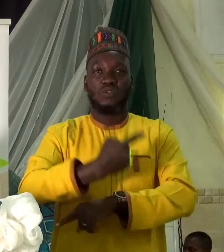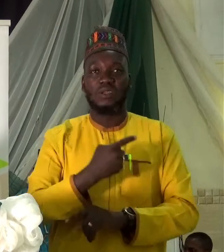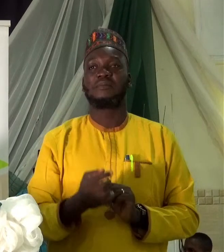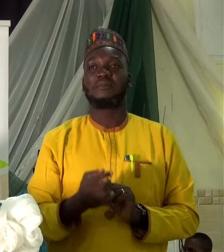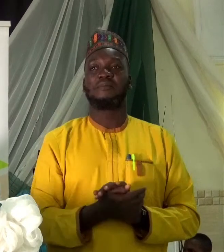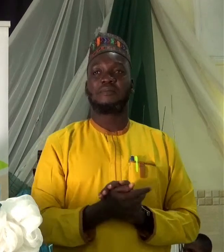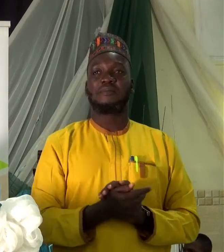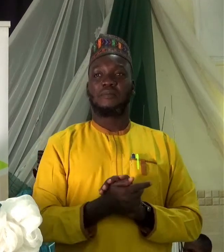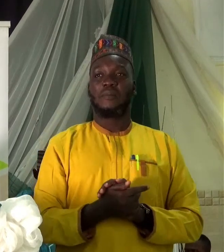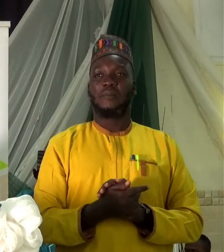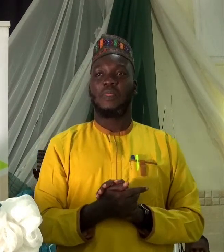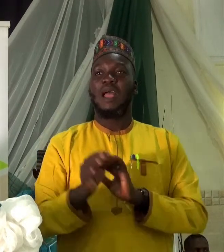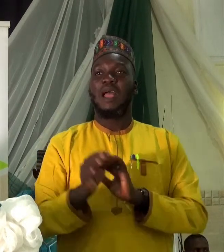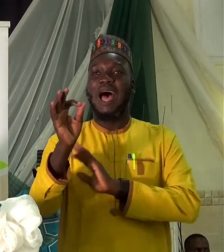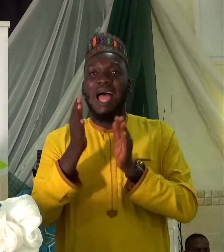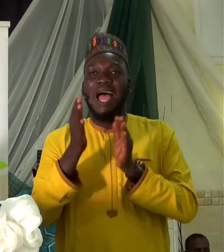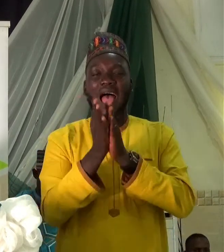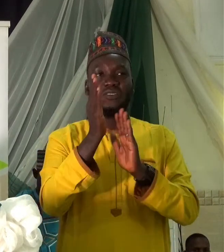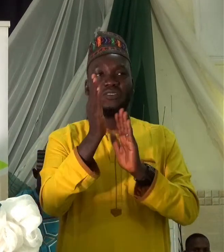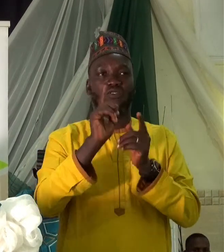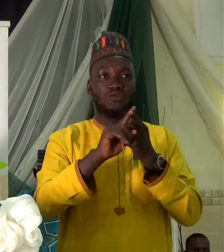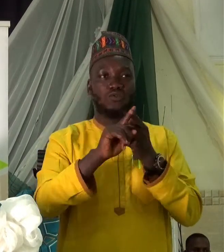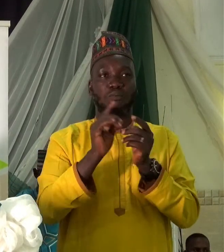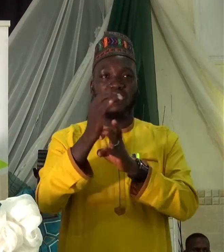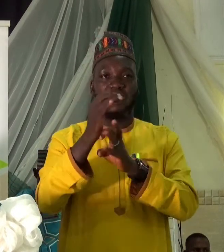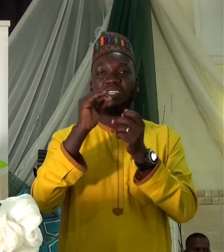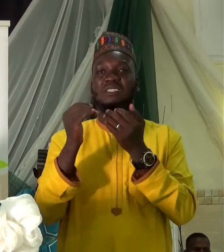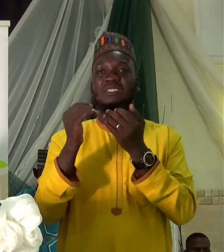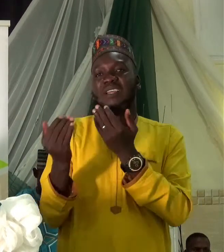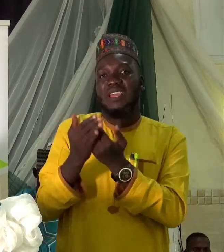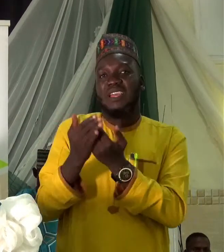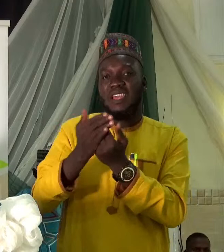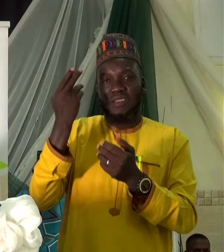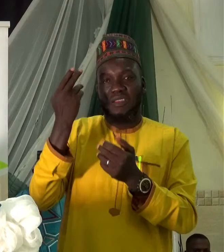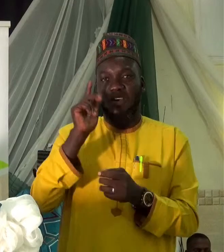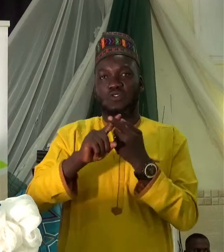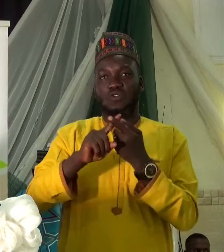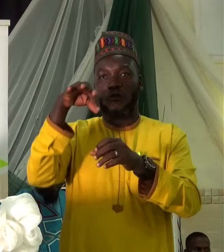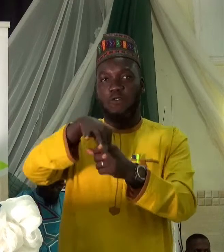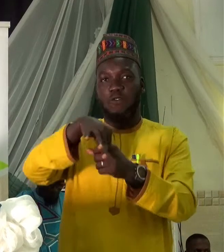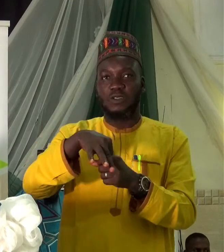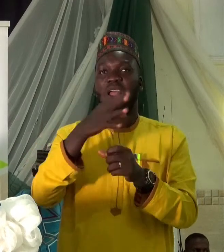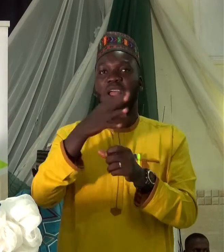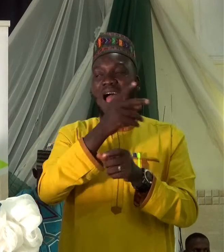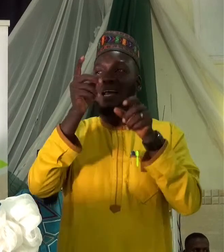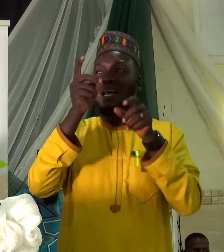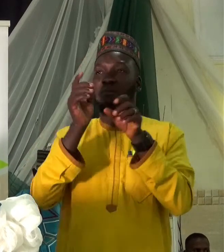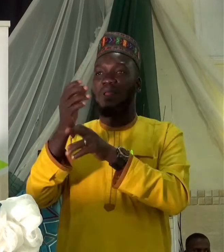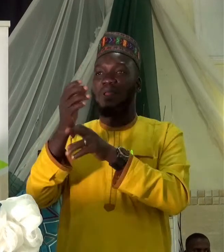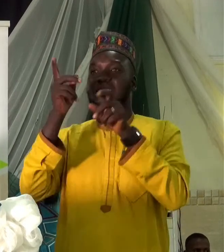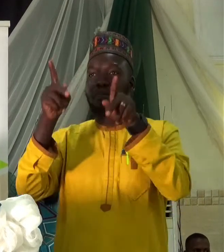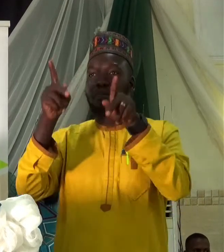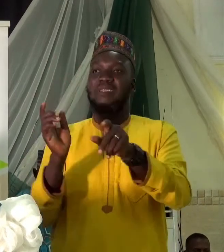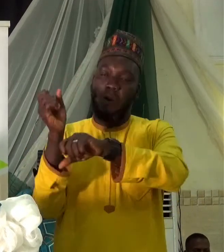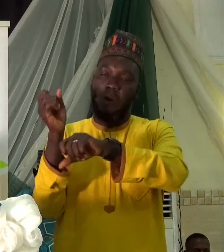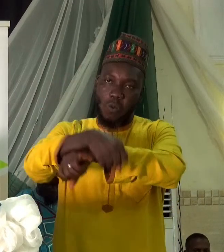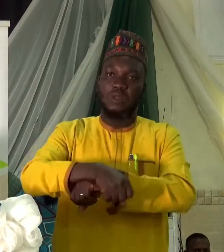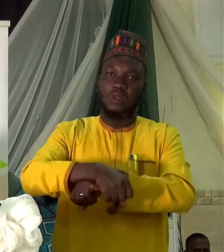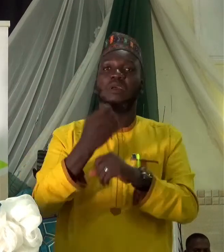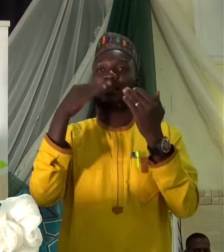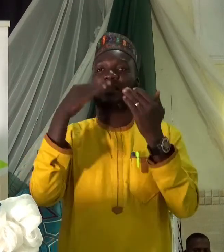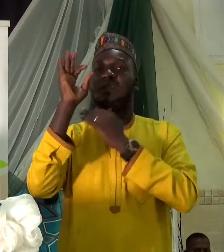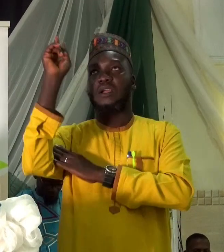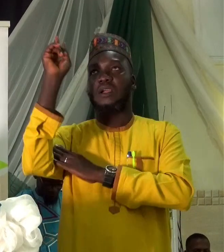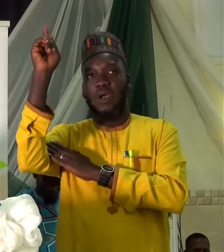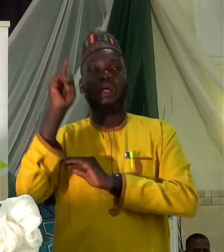Olorun si ni kadibo en tolorun ni o wole Olorun o seun o alhamdulillah